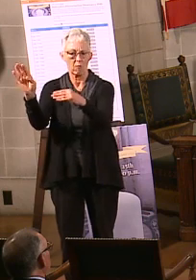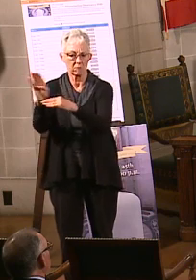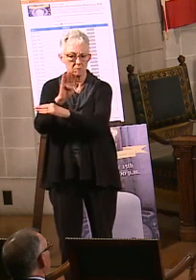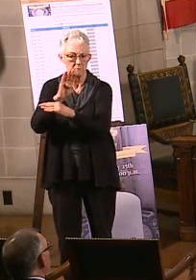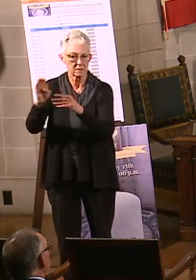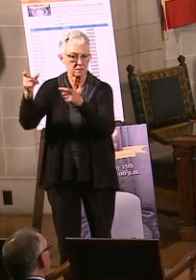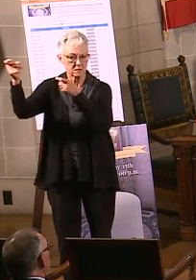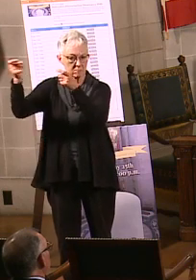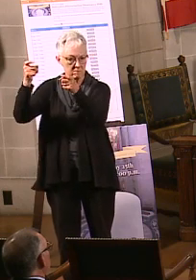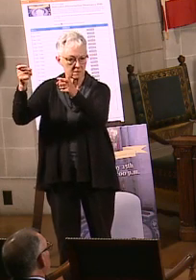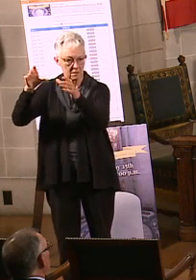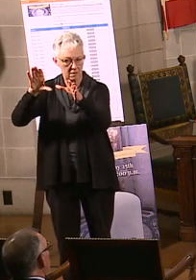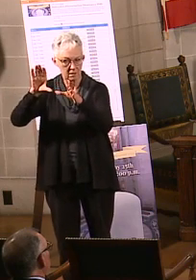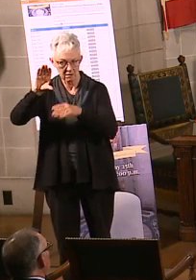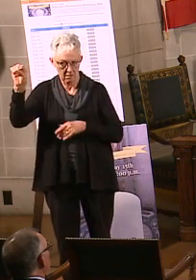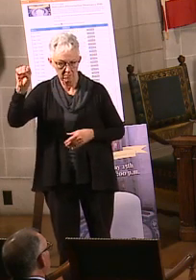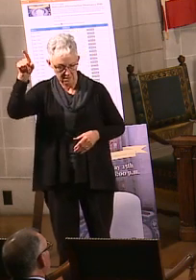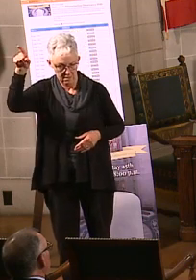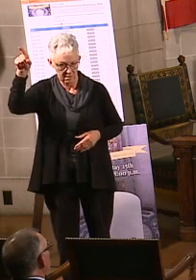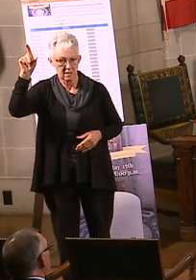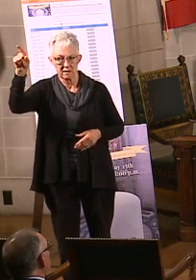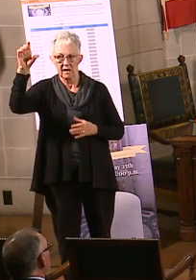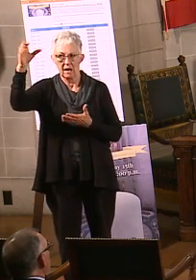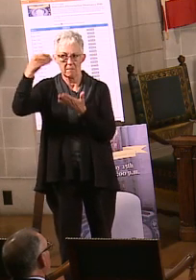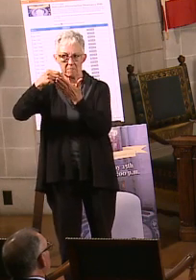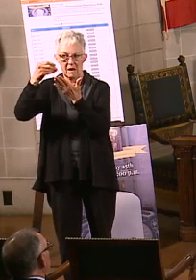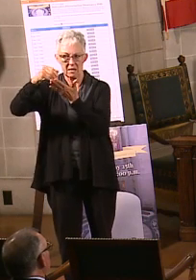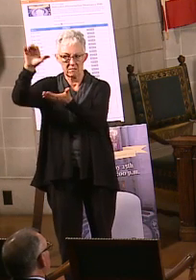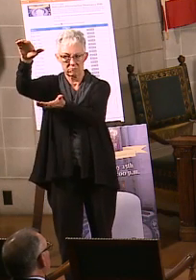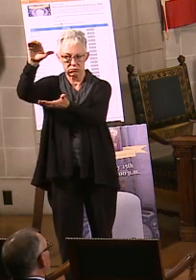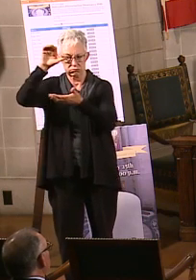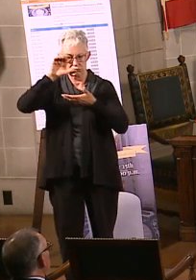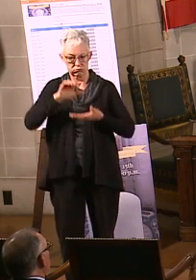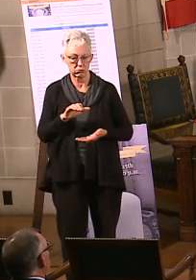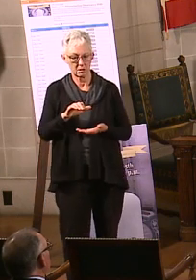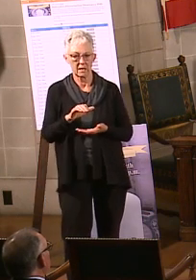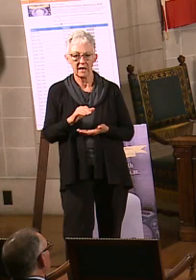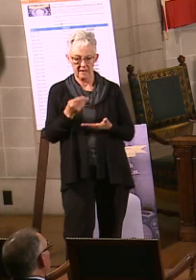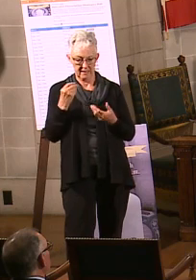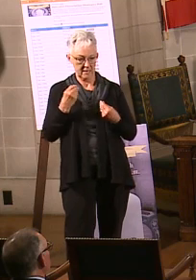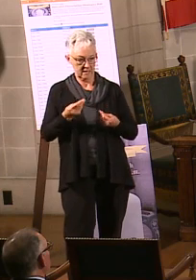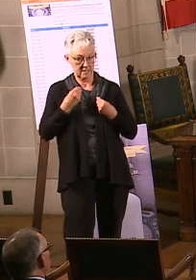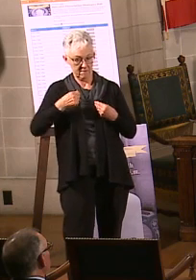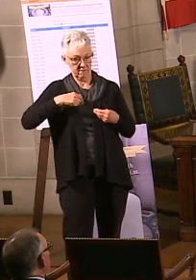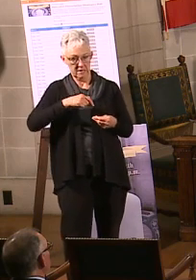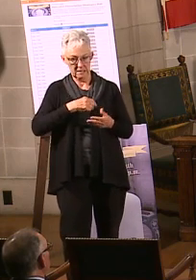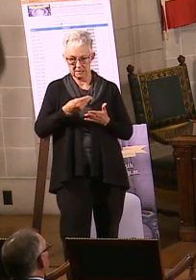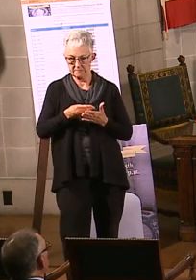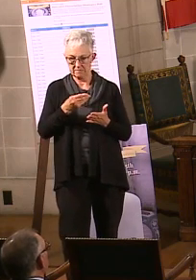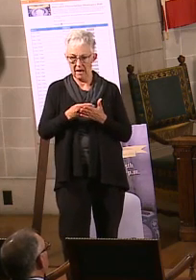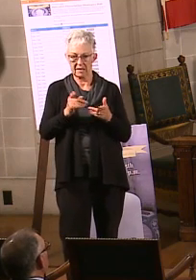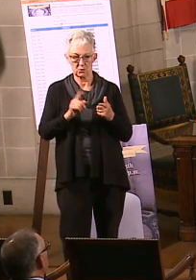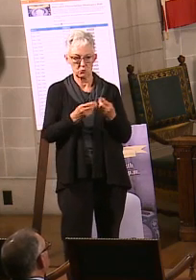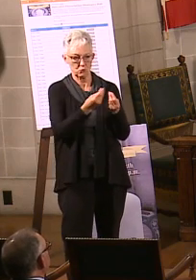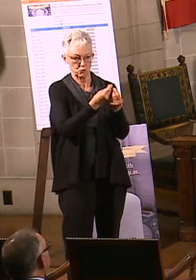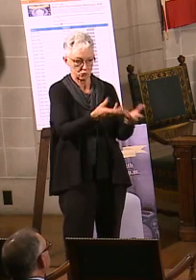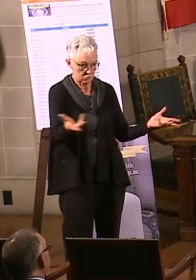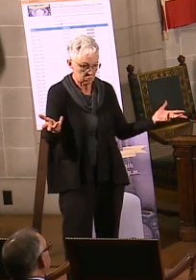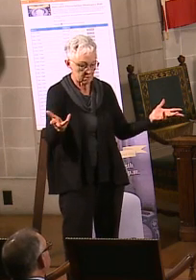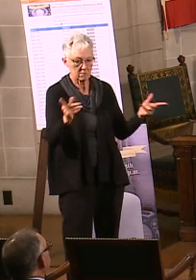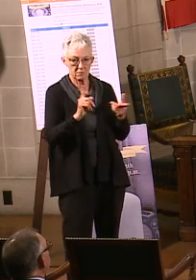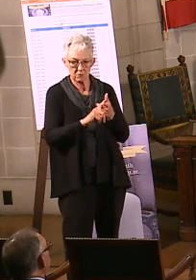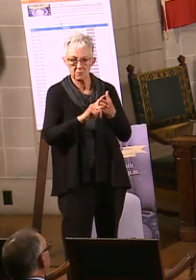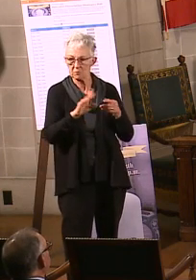community bankers worked with our small businesses. Over 80% of our small business payroll was covered. We were the #1 state in the nation because of the hard work of our